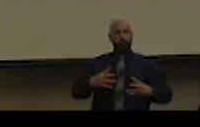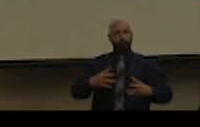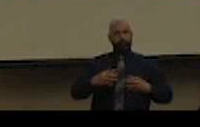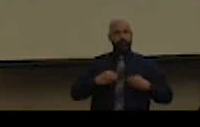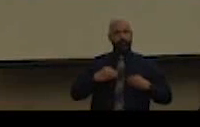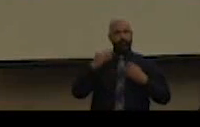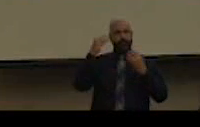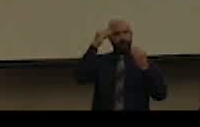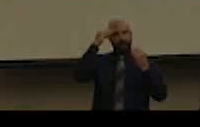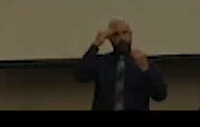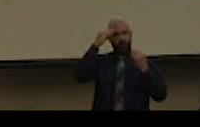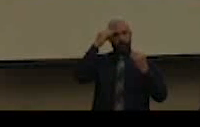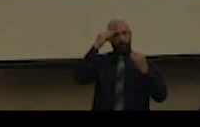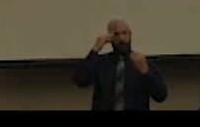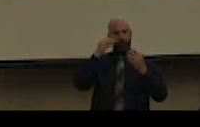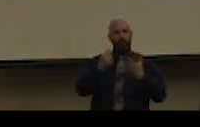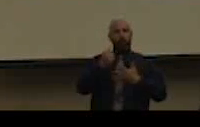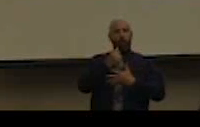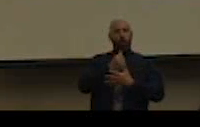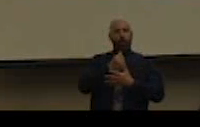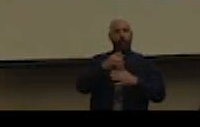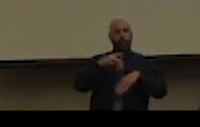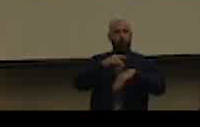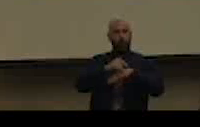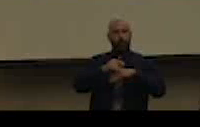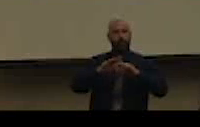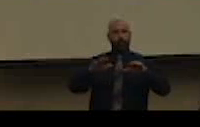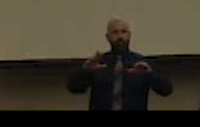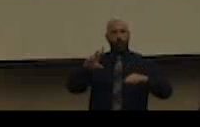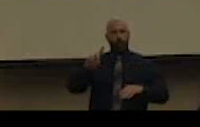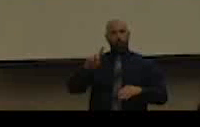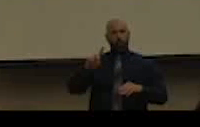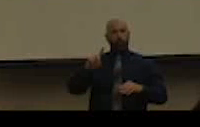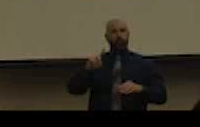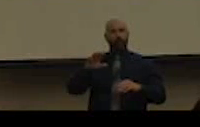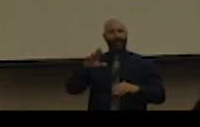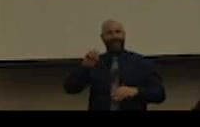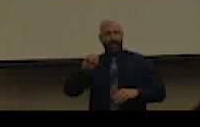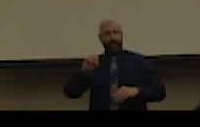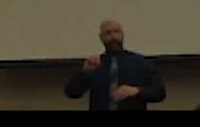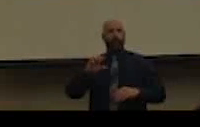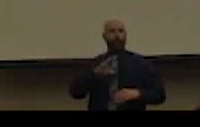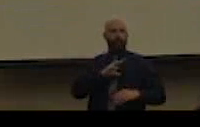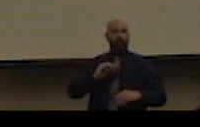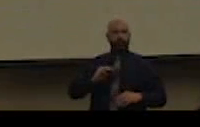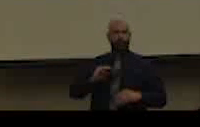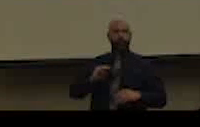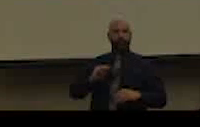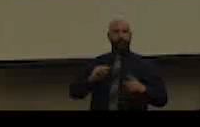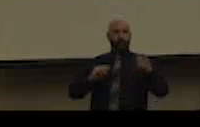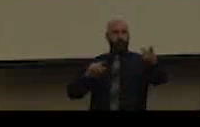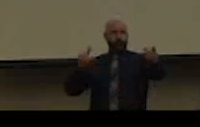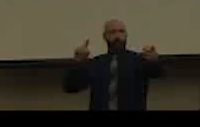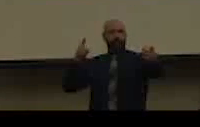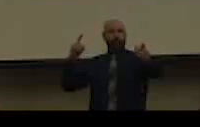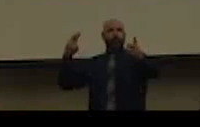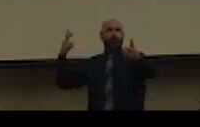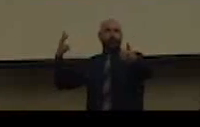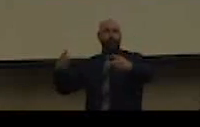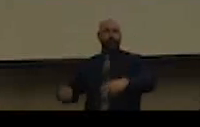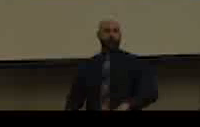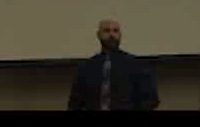of the Early Childhood Care and Education Commission. Second. Thank you all. Great. So just to jump right in,